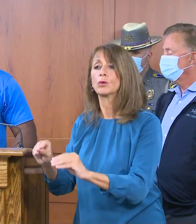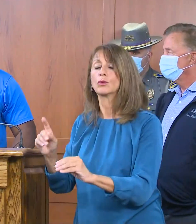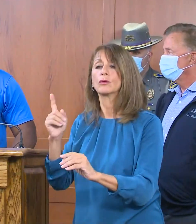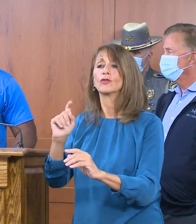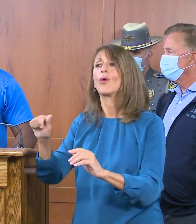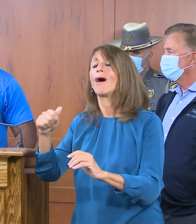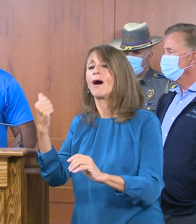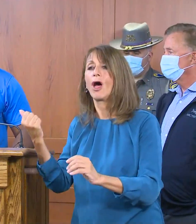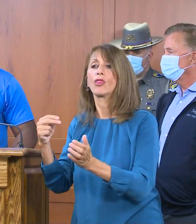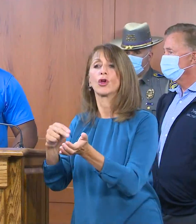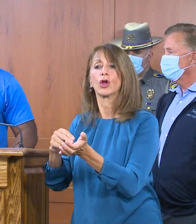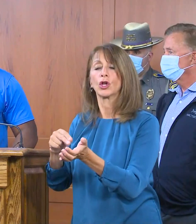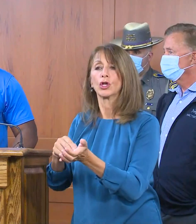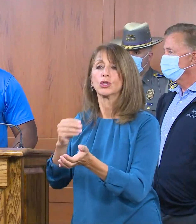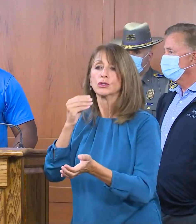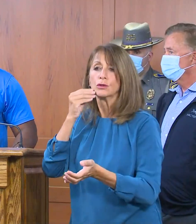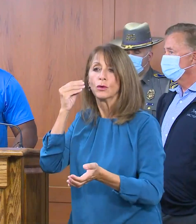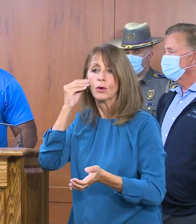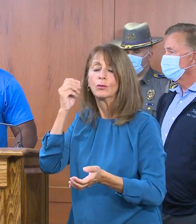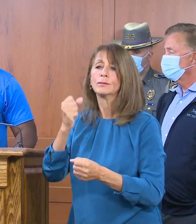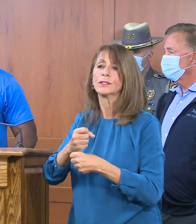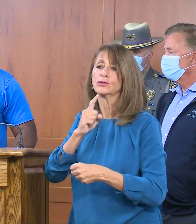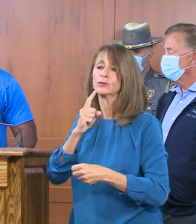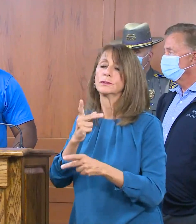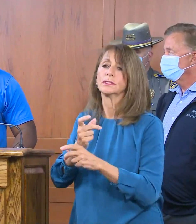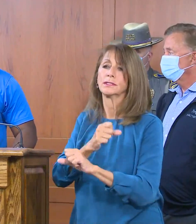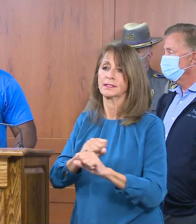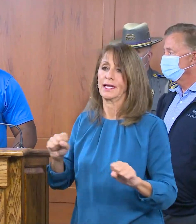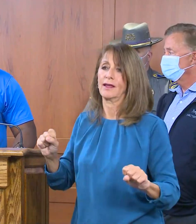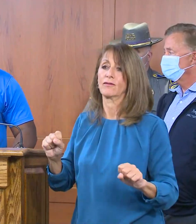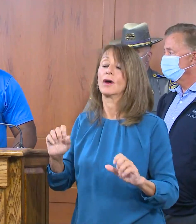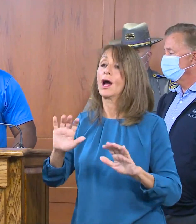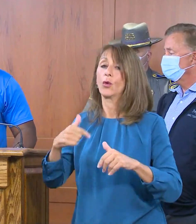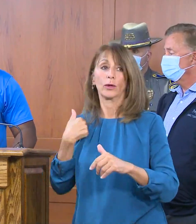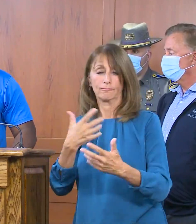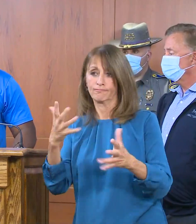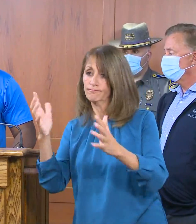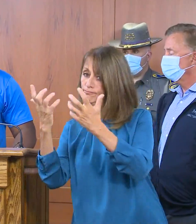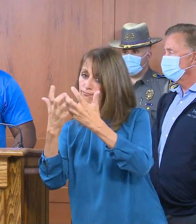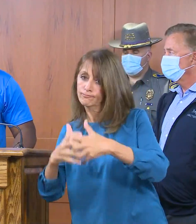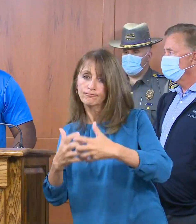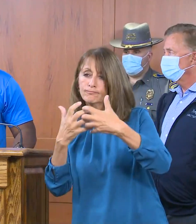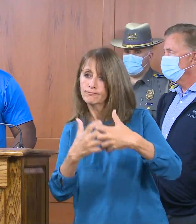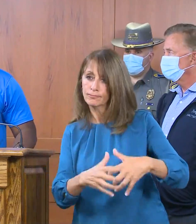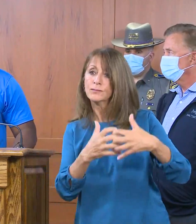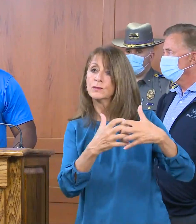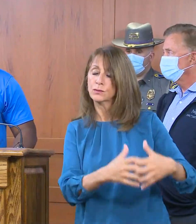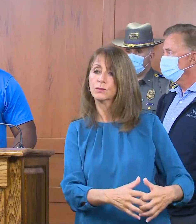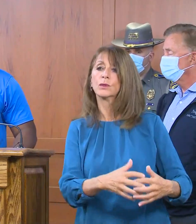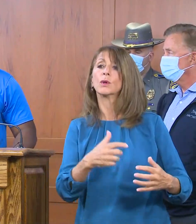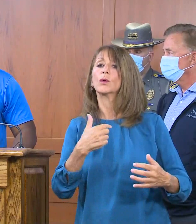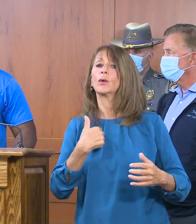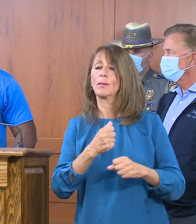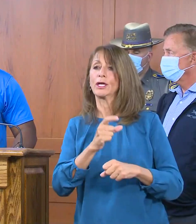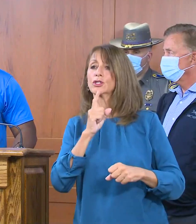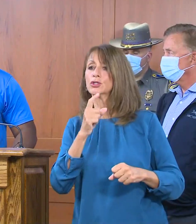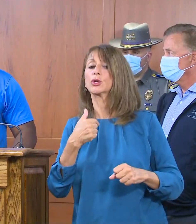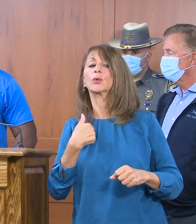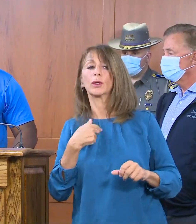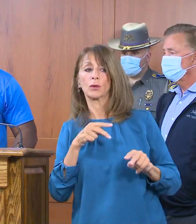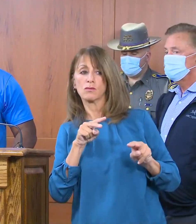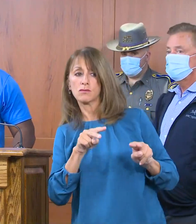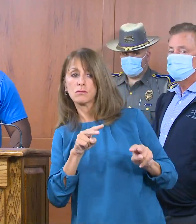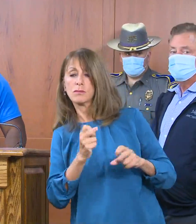other nursing facilities, and so that has been thoroughly coordinated, and we are consistently watching that throughout the emergency management